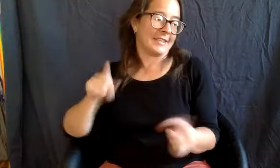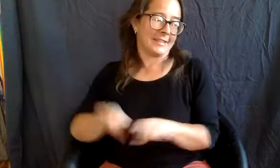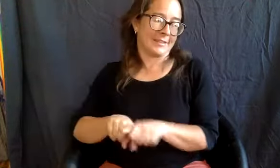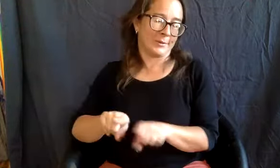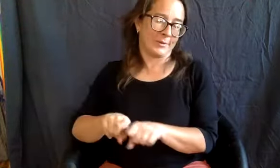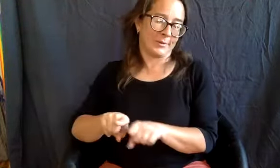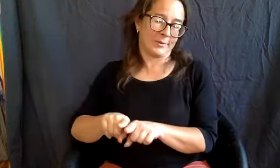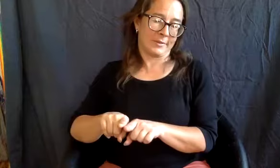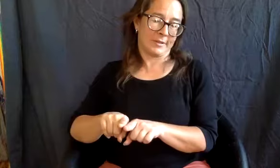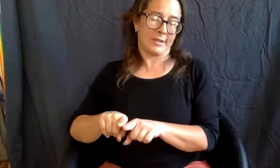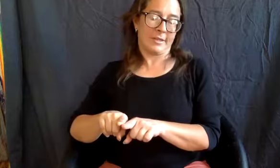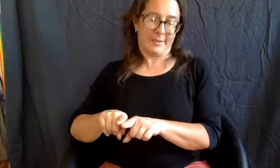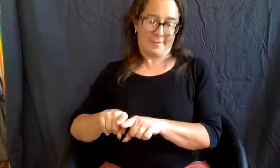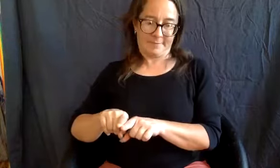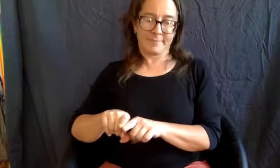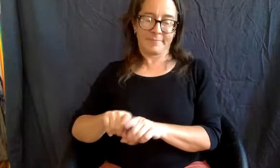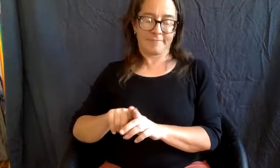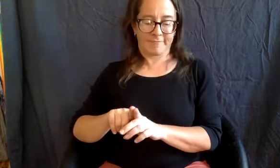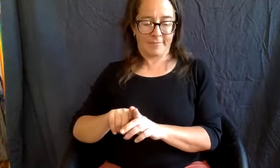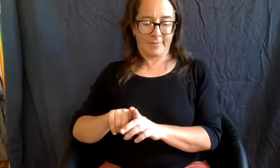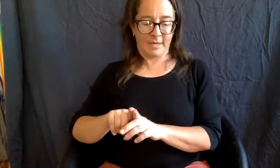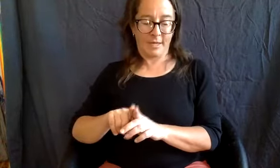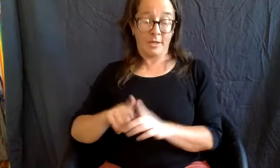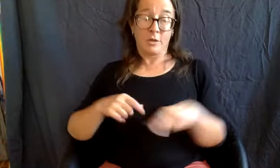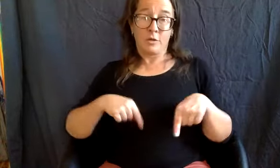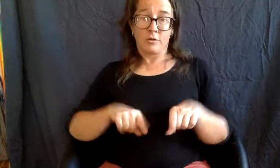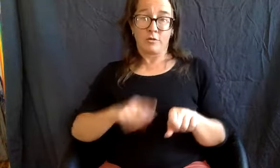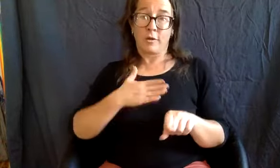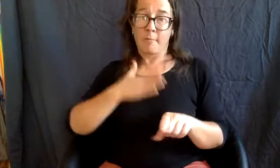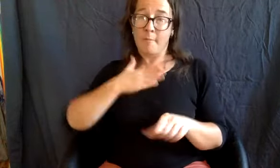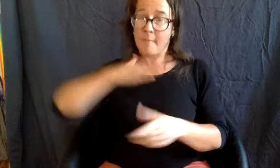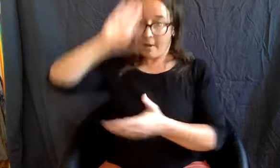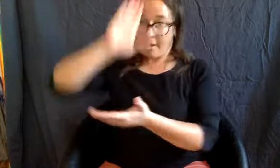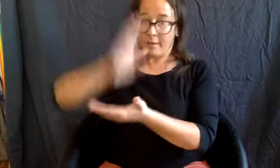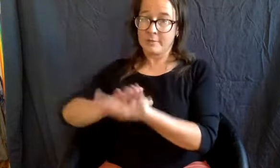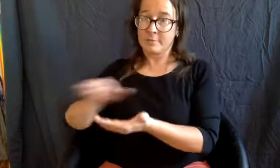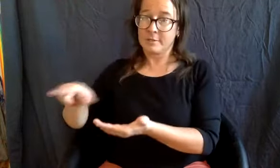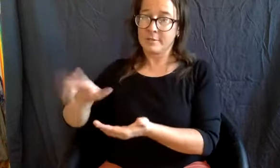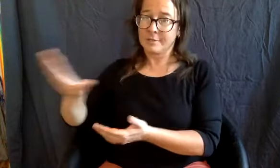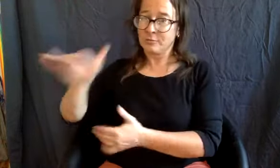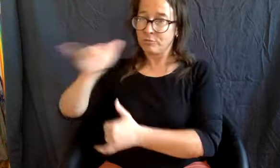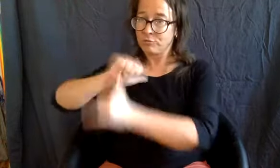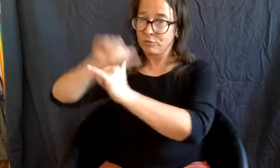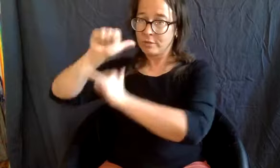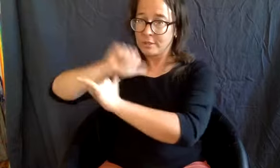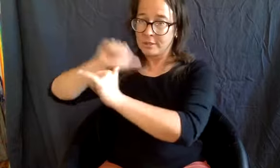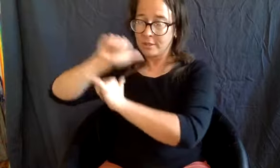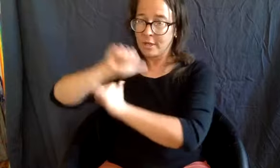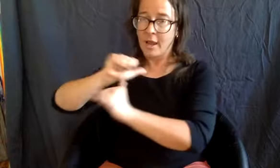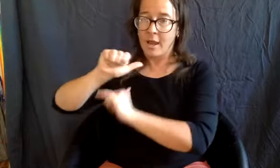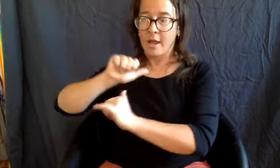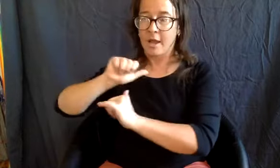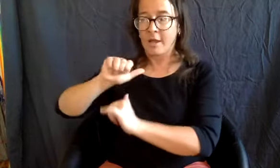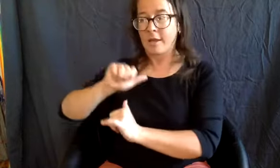only am I dealing with a 12-year-old, I'm dealing with a 12-year-old who's not doing things in order, which to me is, it has to be